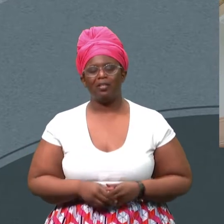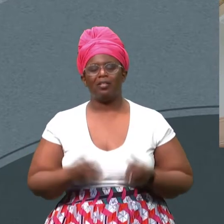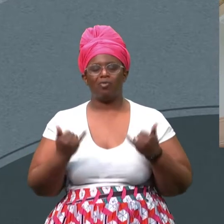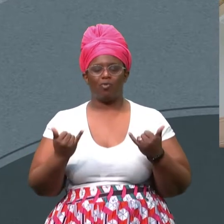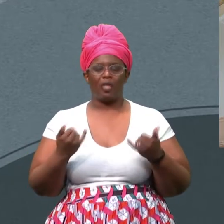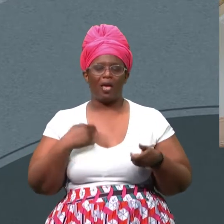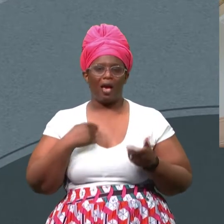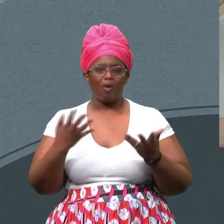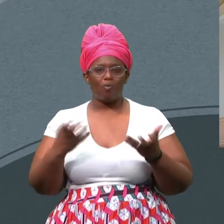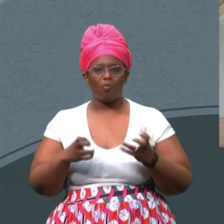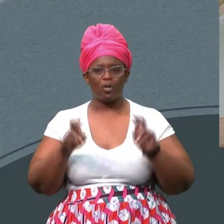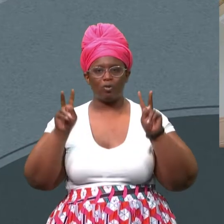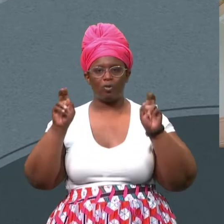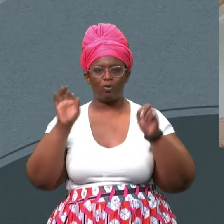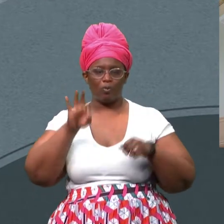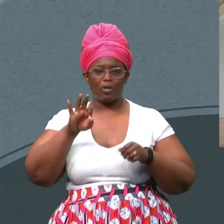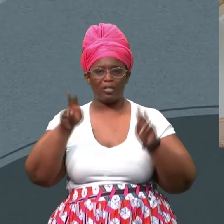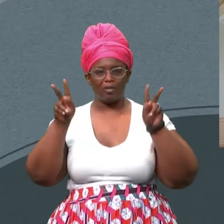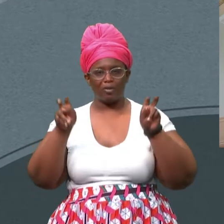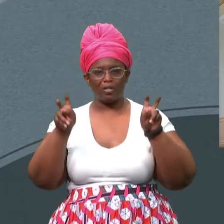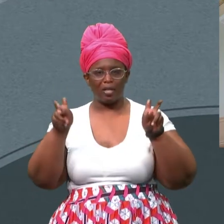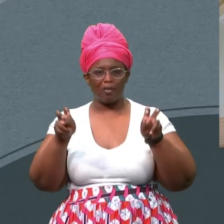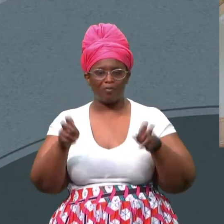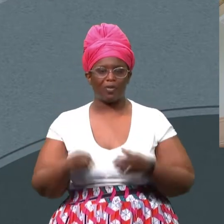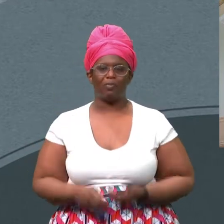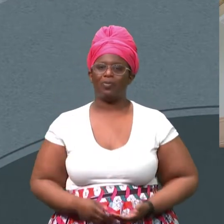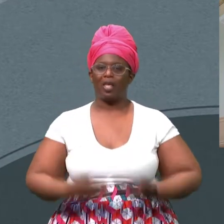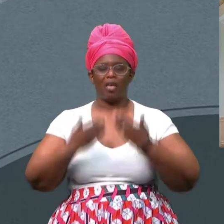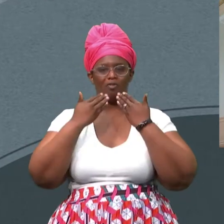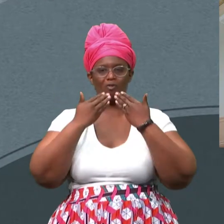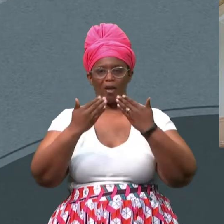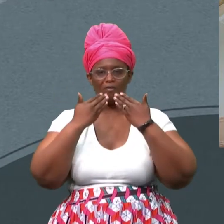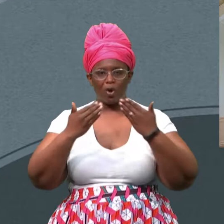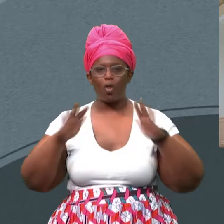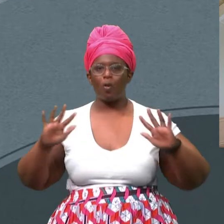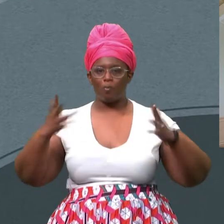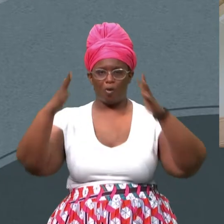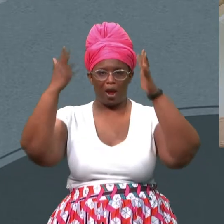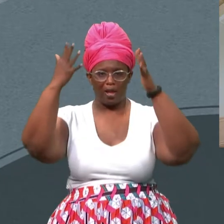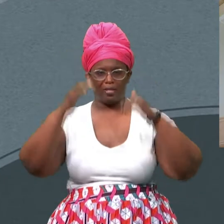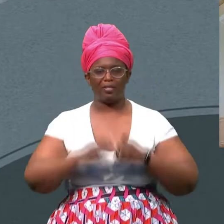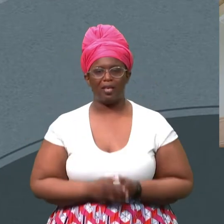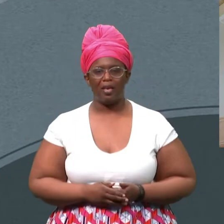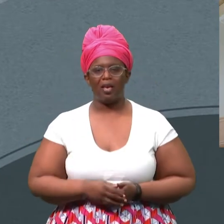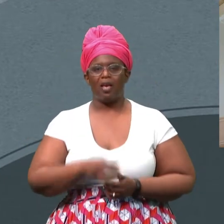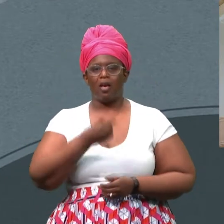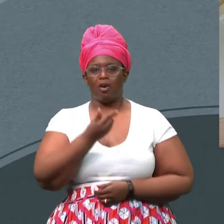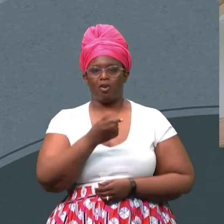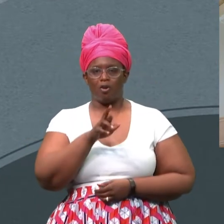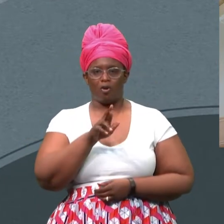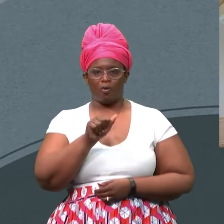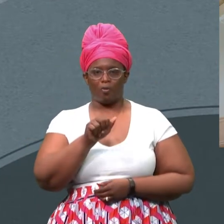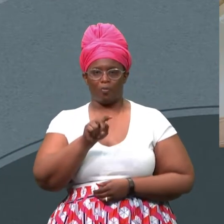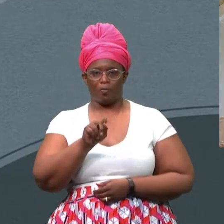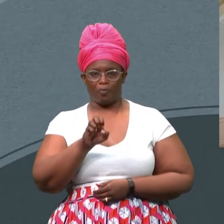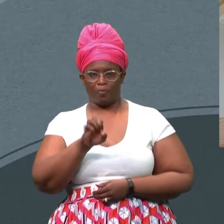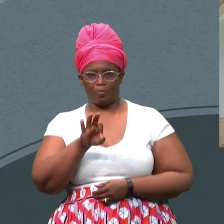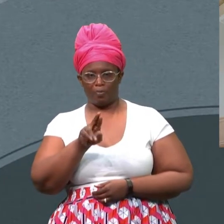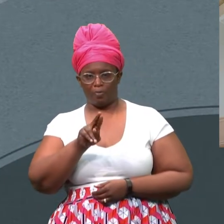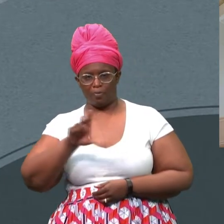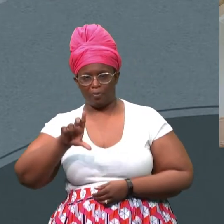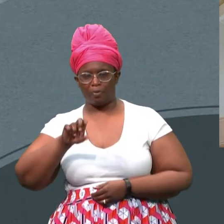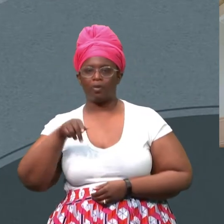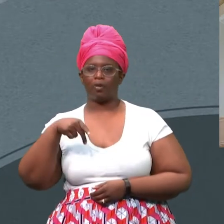from the subject, grateful praise. Grateful praise. In